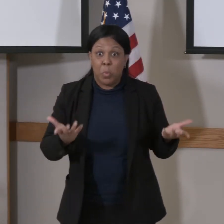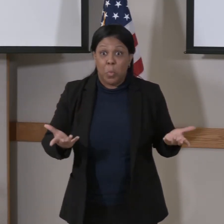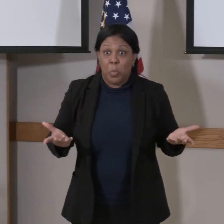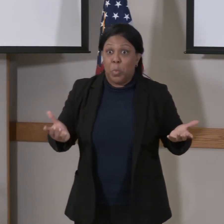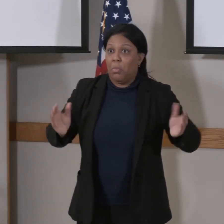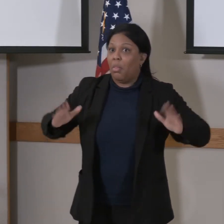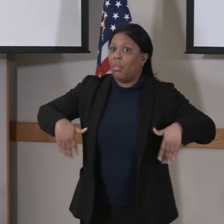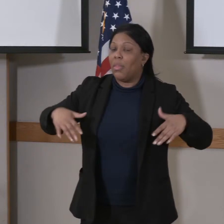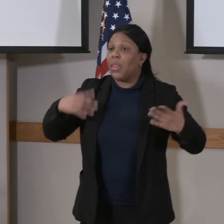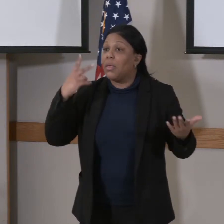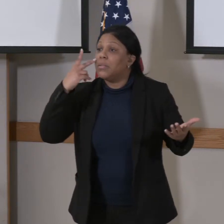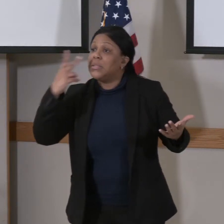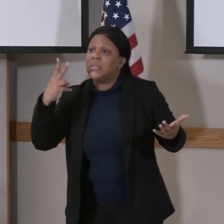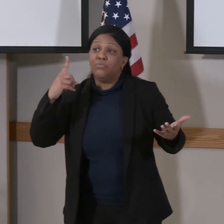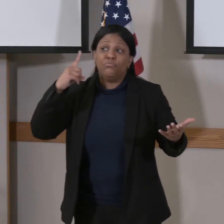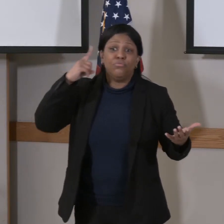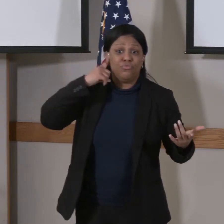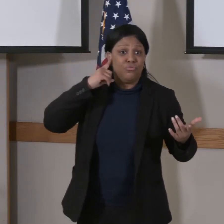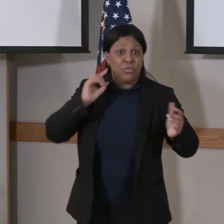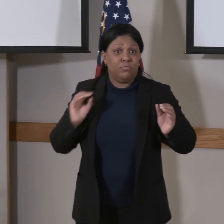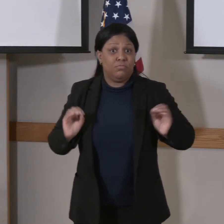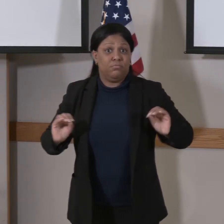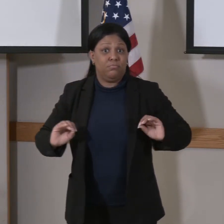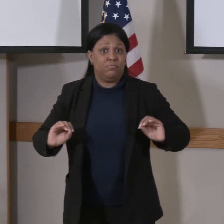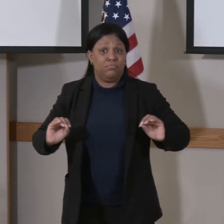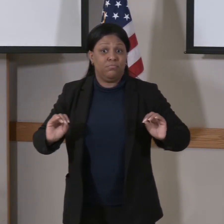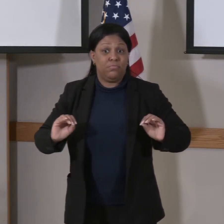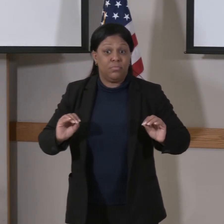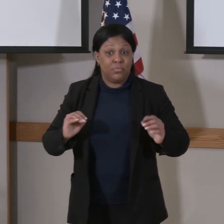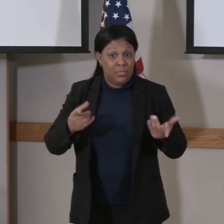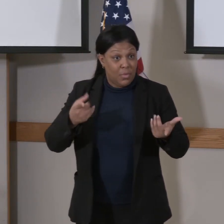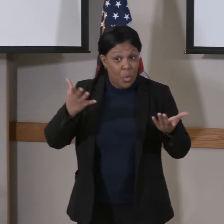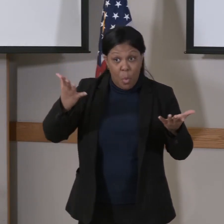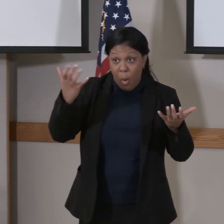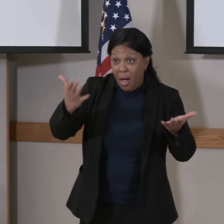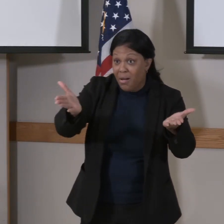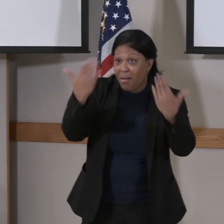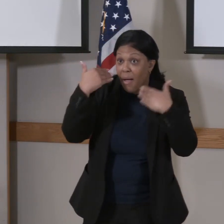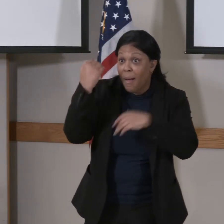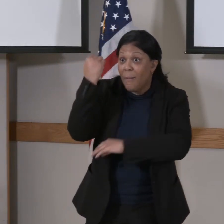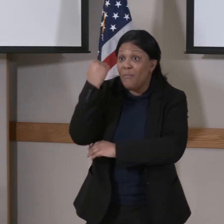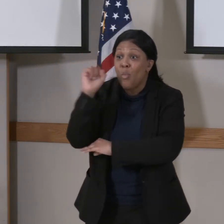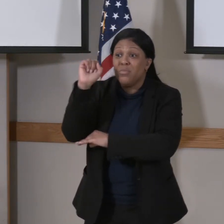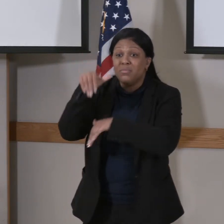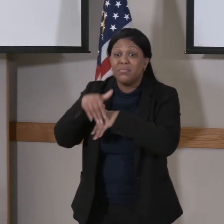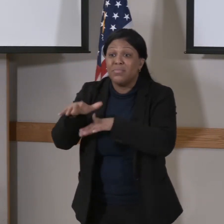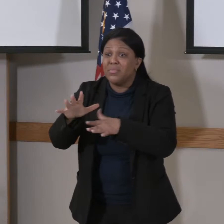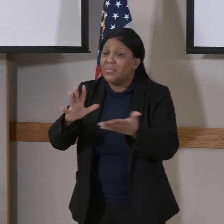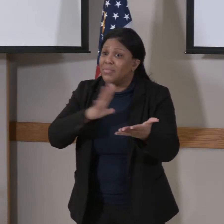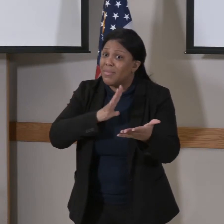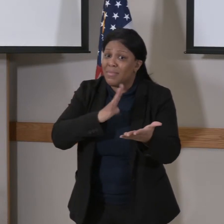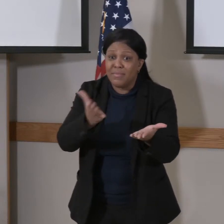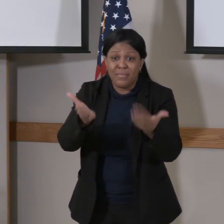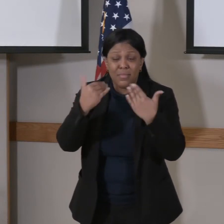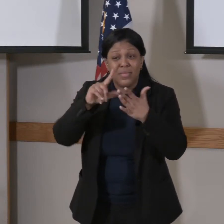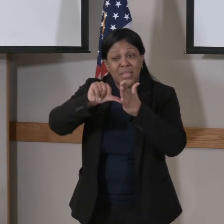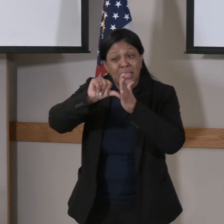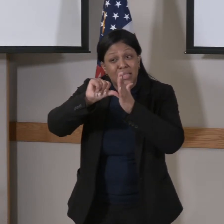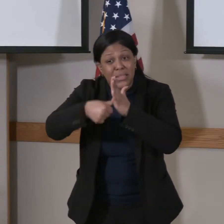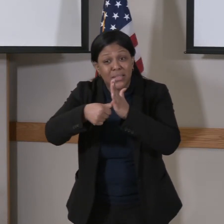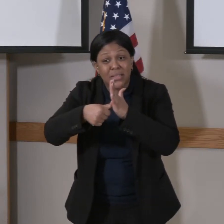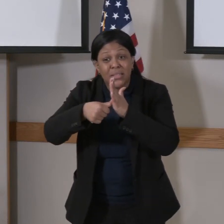But again, come protest. It's, you know, your First Amendment right. But as soon as you cross the line, and again, we're